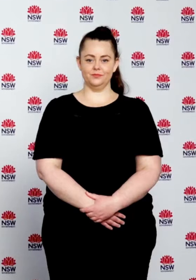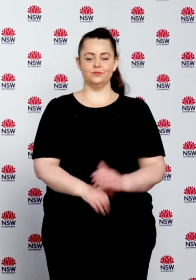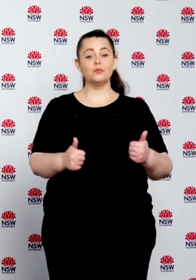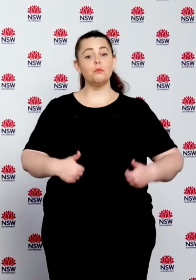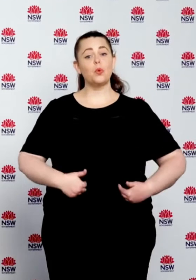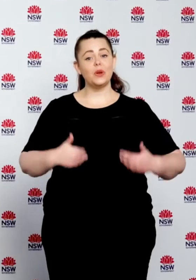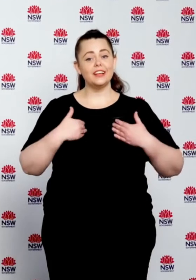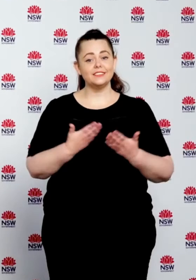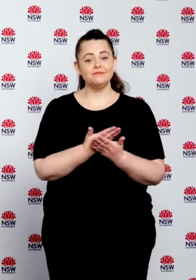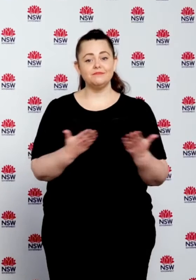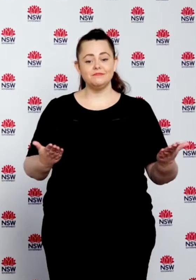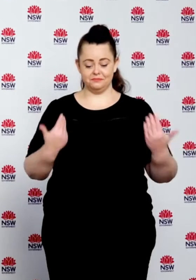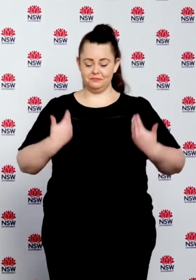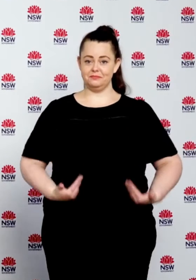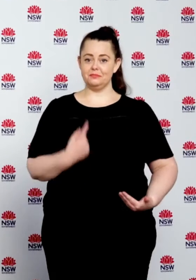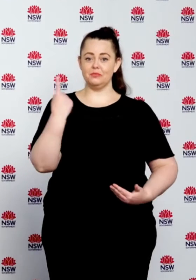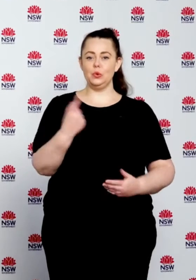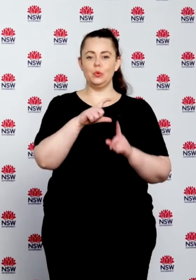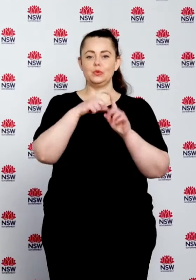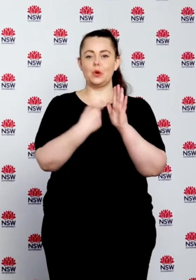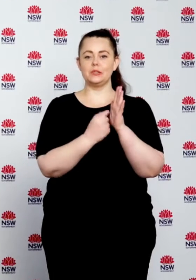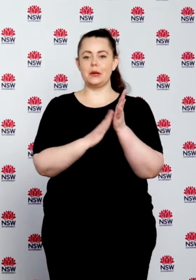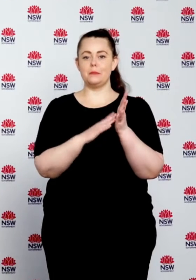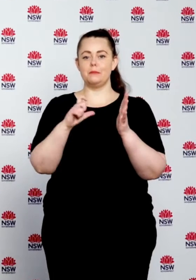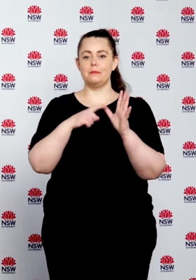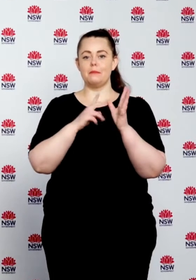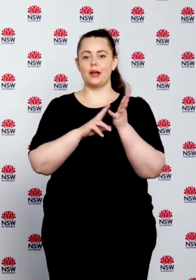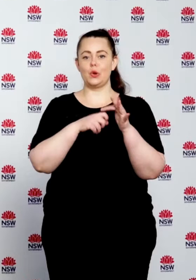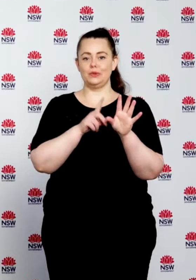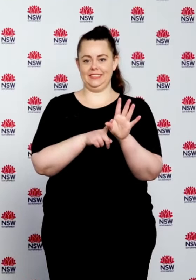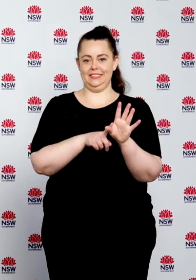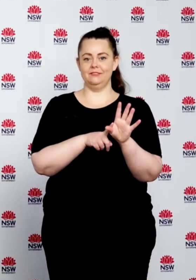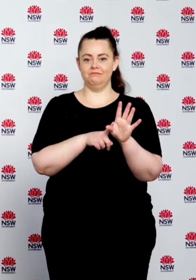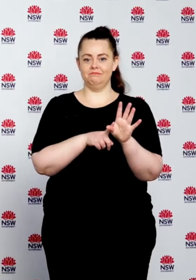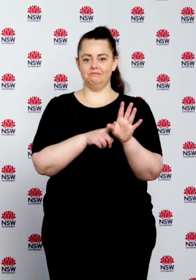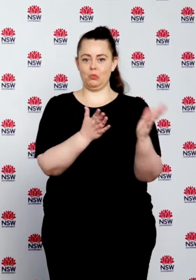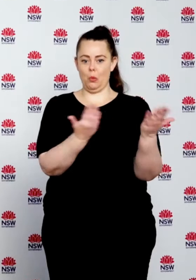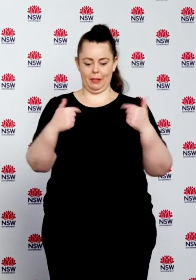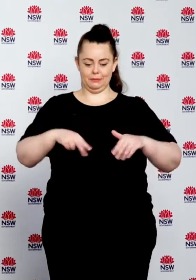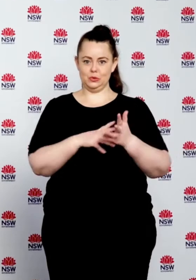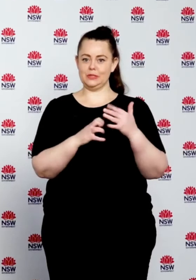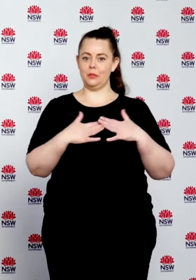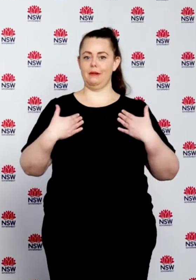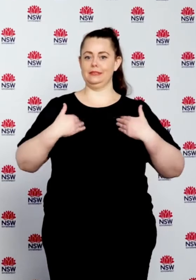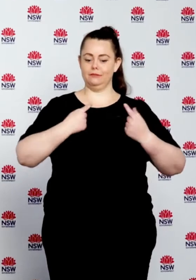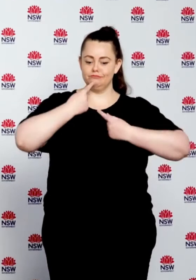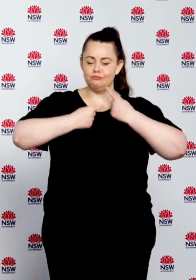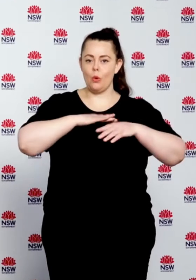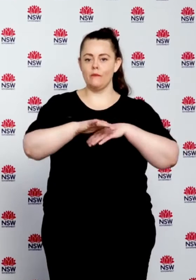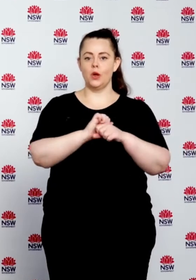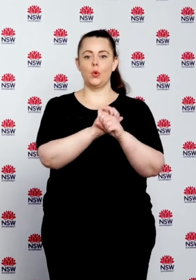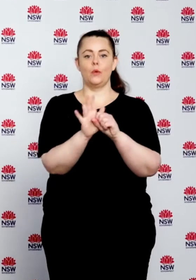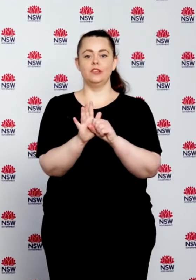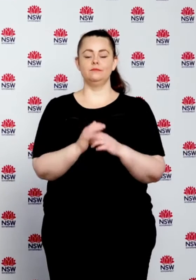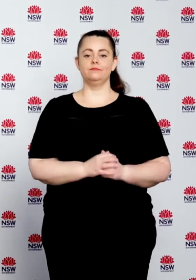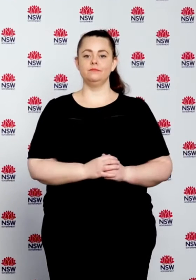Good morning. My name is Dr. Jeremy McAnulty and welcome to New South Wales Health's live stream briefing for COVID-19. There